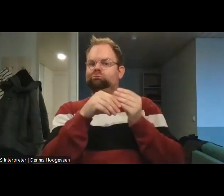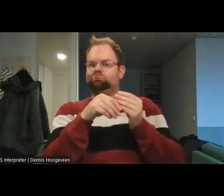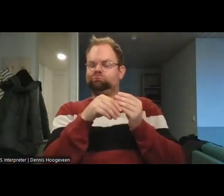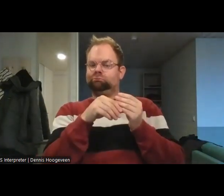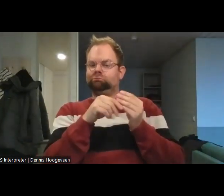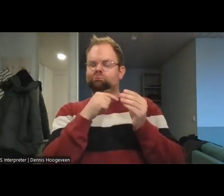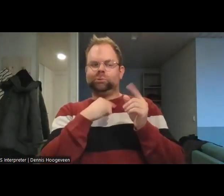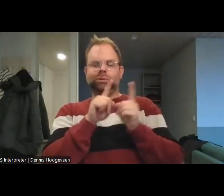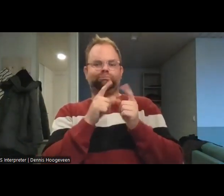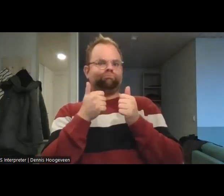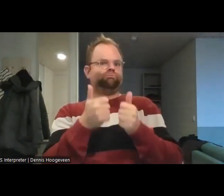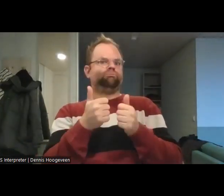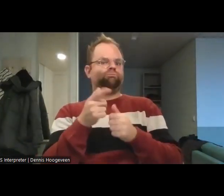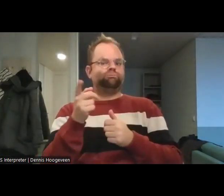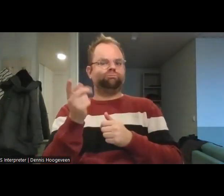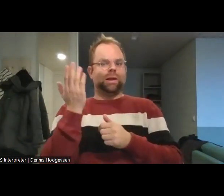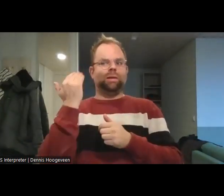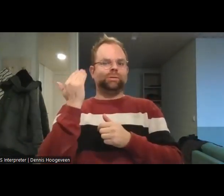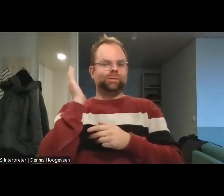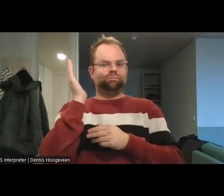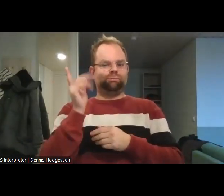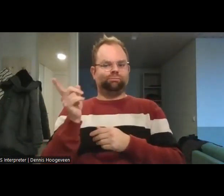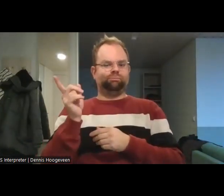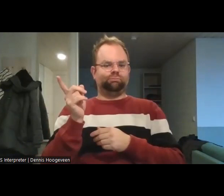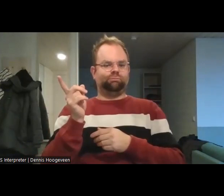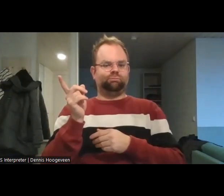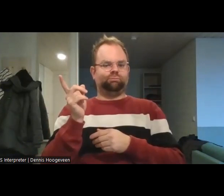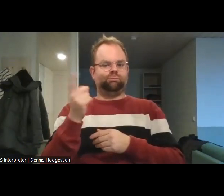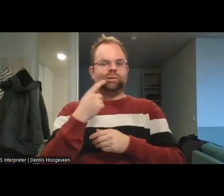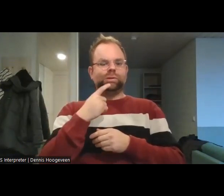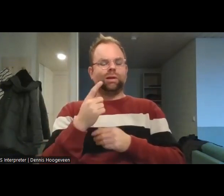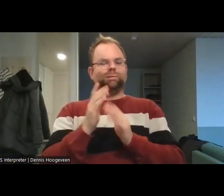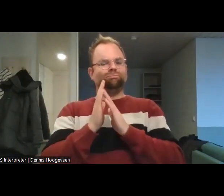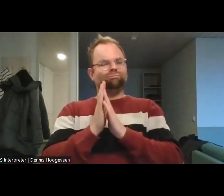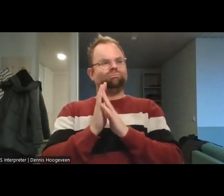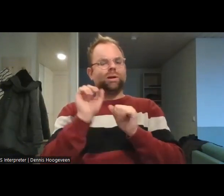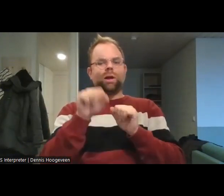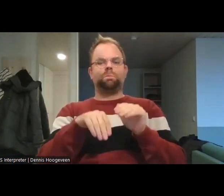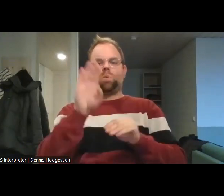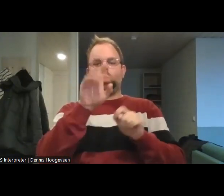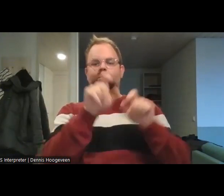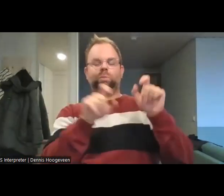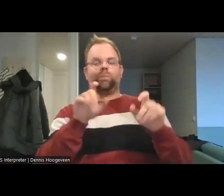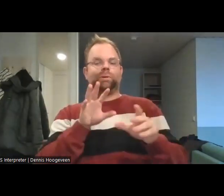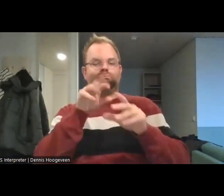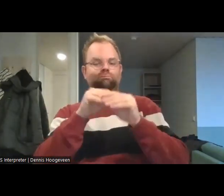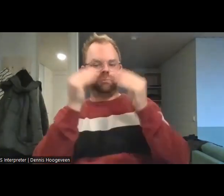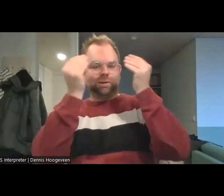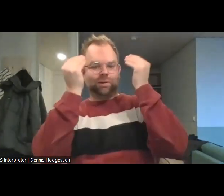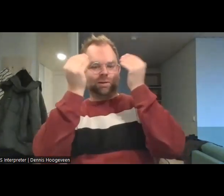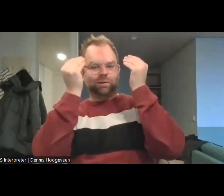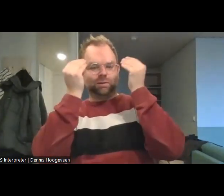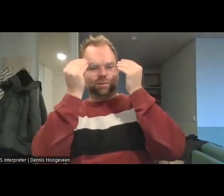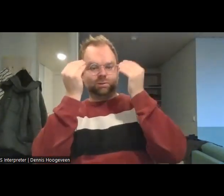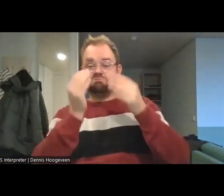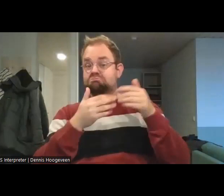the learning process, be it online, I would really appreciate it, so that it can also help us strengthen our